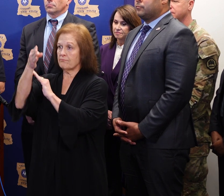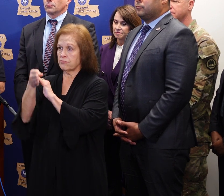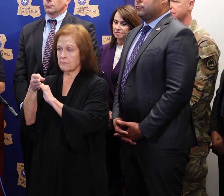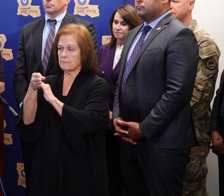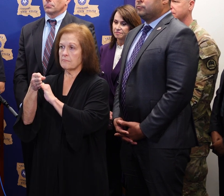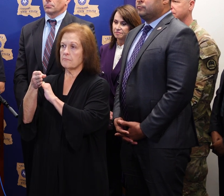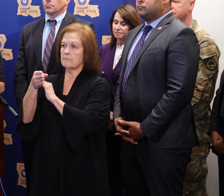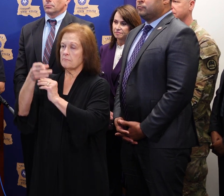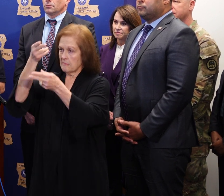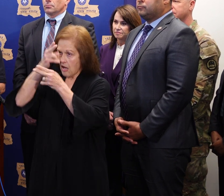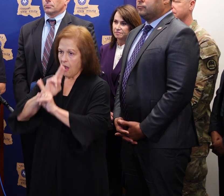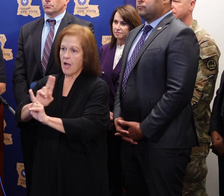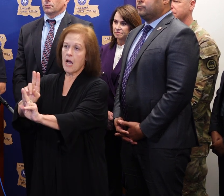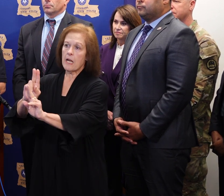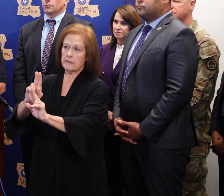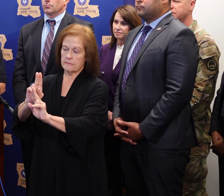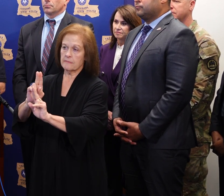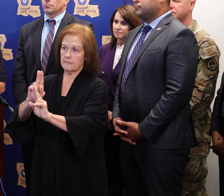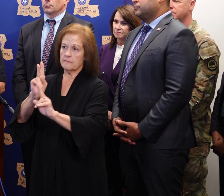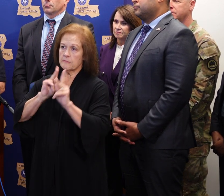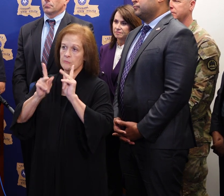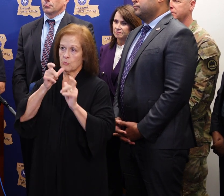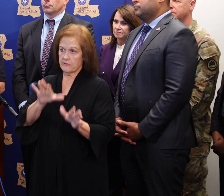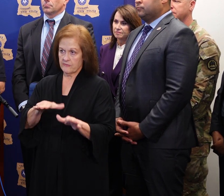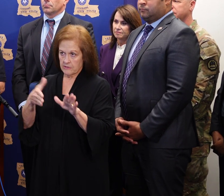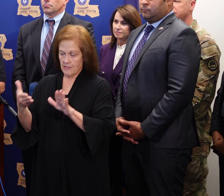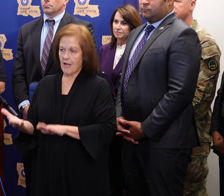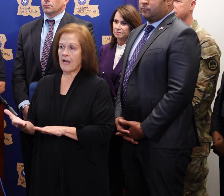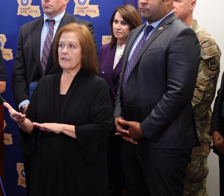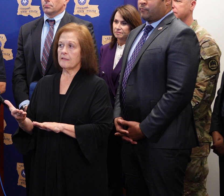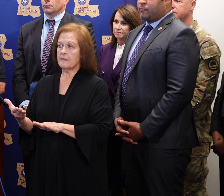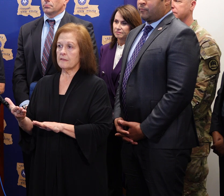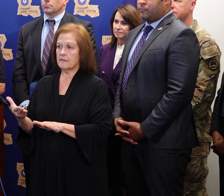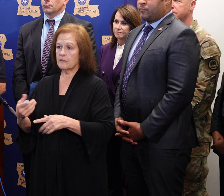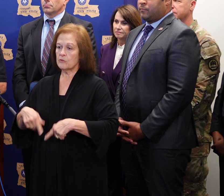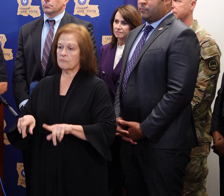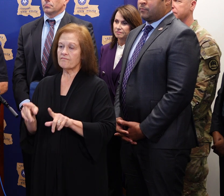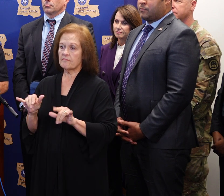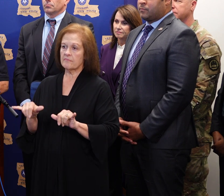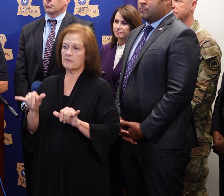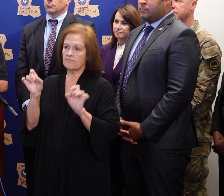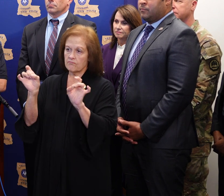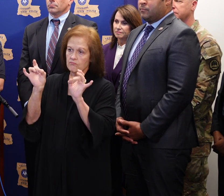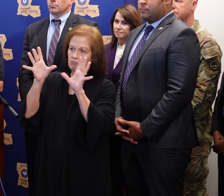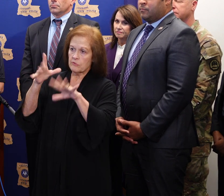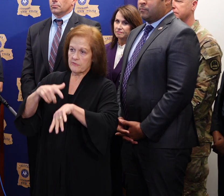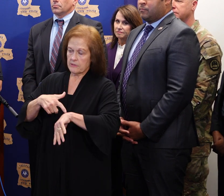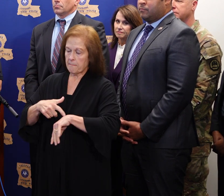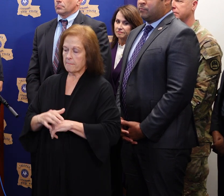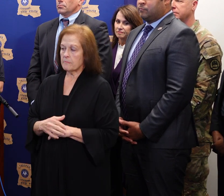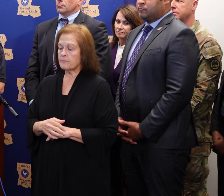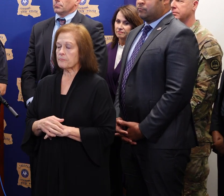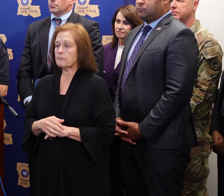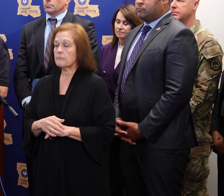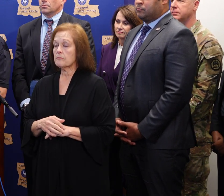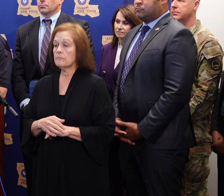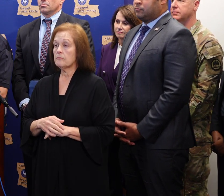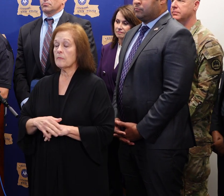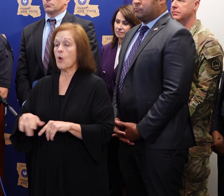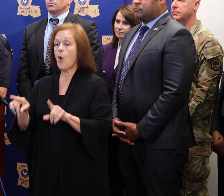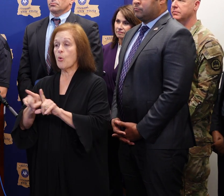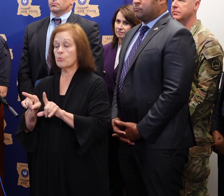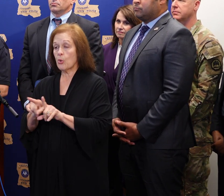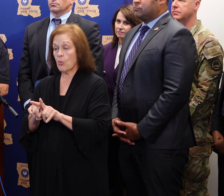of those lives that were lost in this horrific act of violence. I also